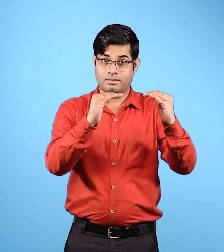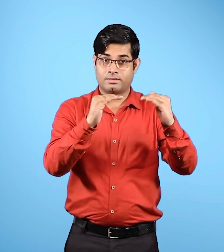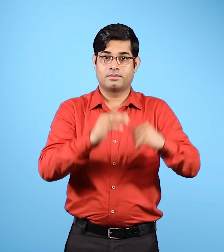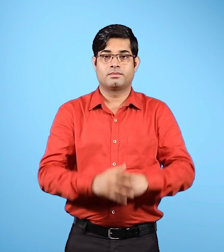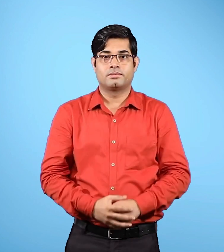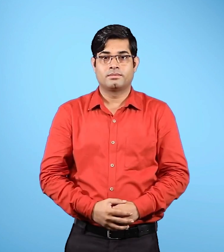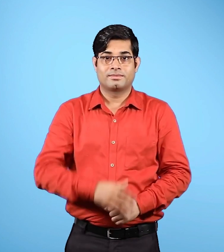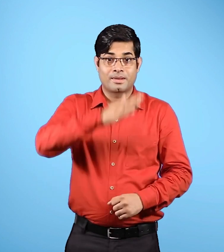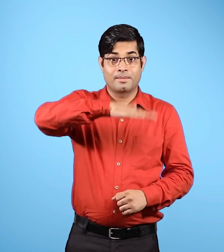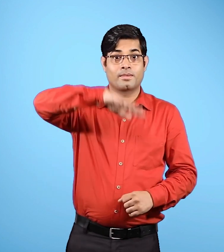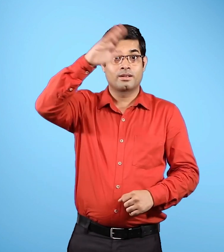Garo Hills,